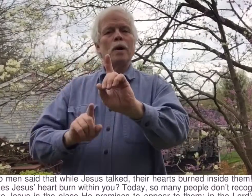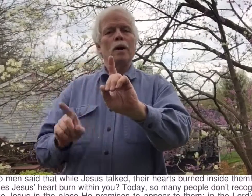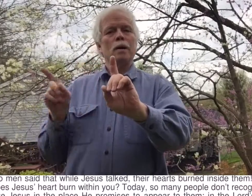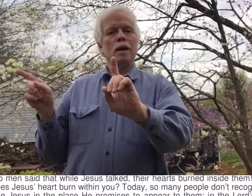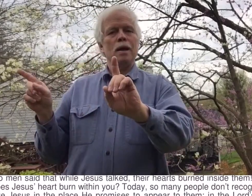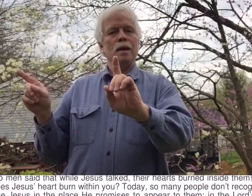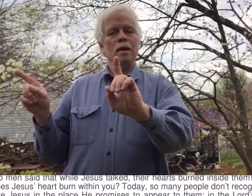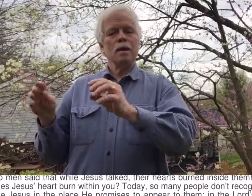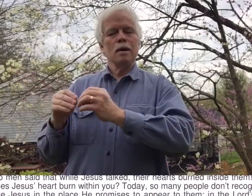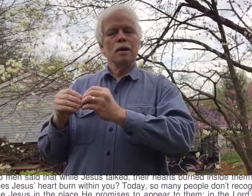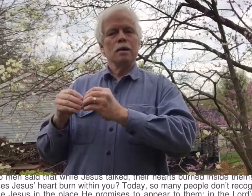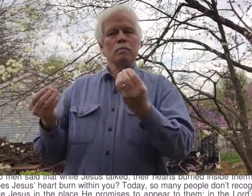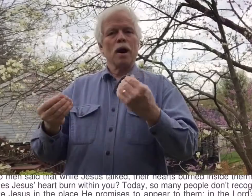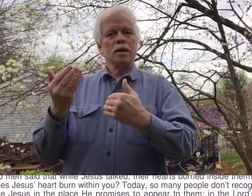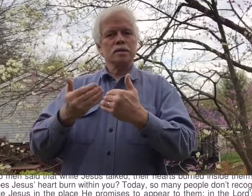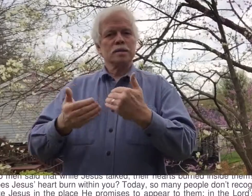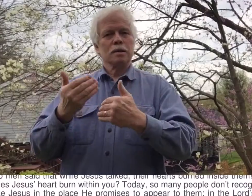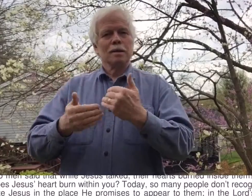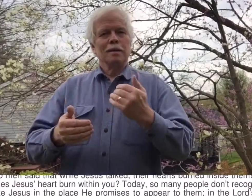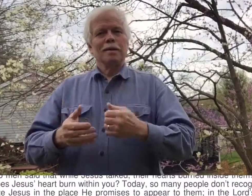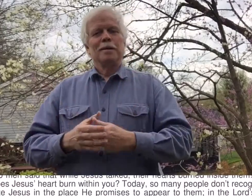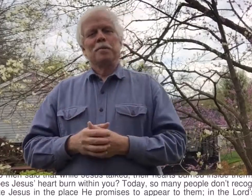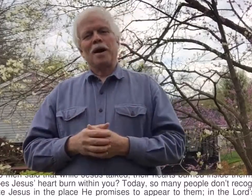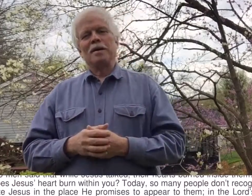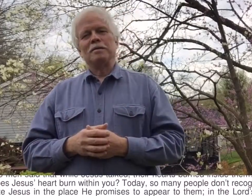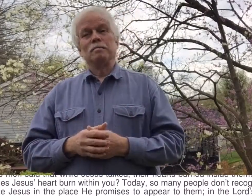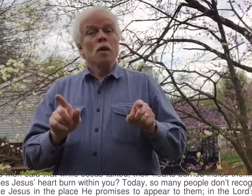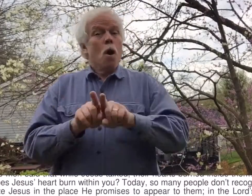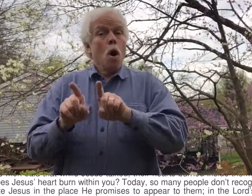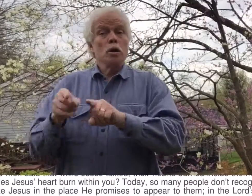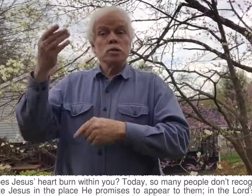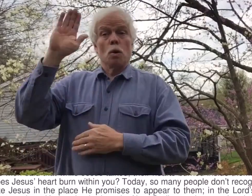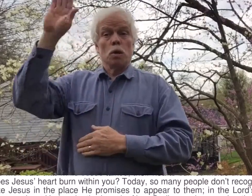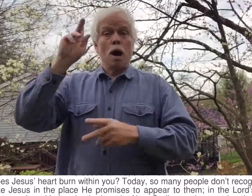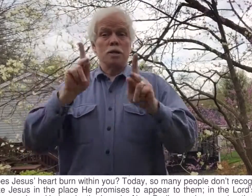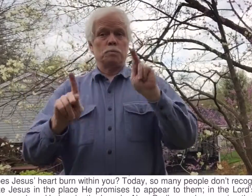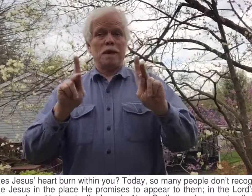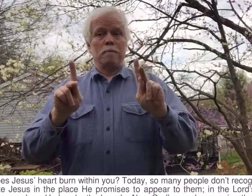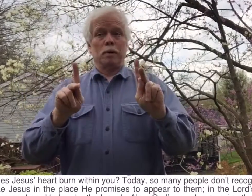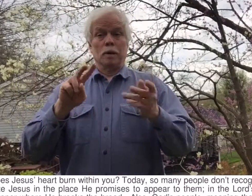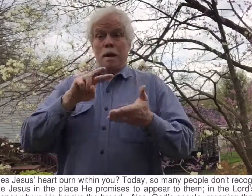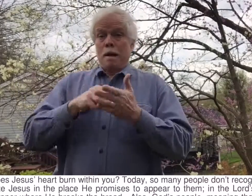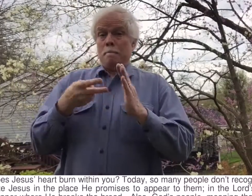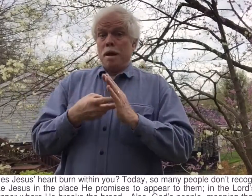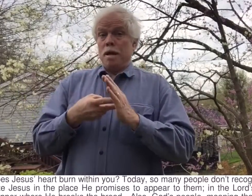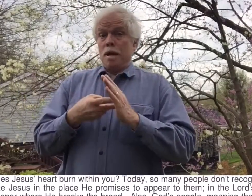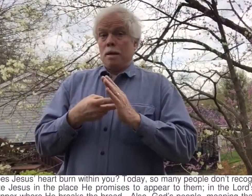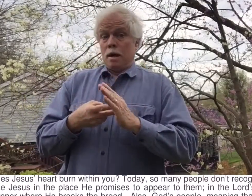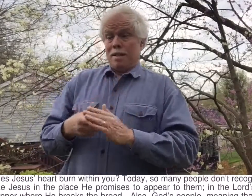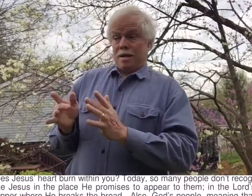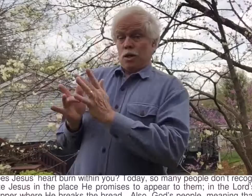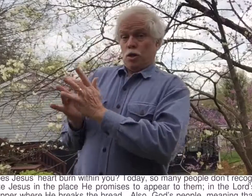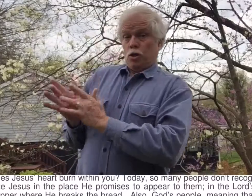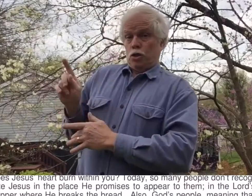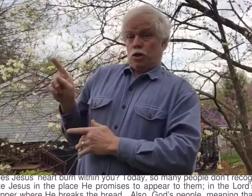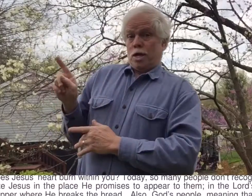where he breaks bread. Also, God's people, meaning that